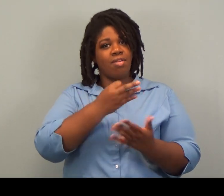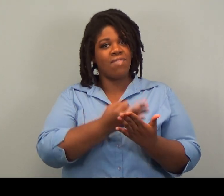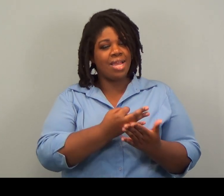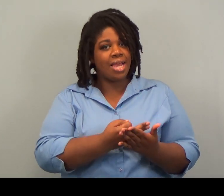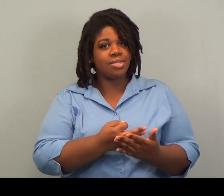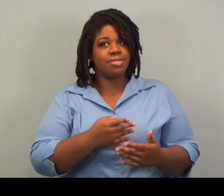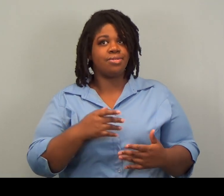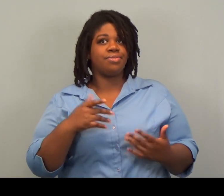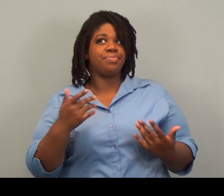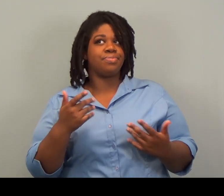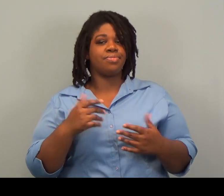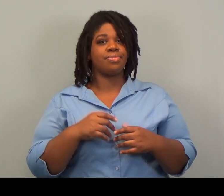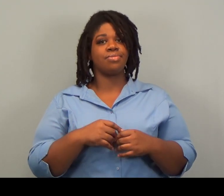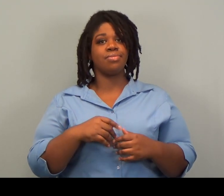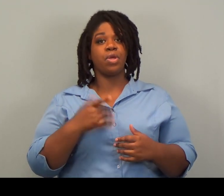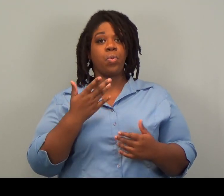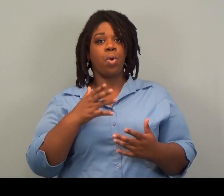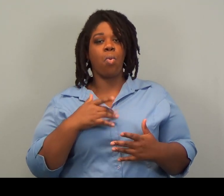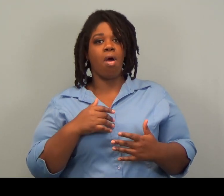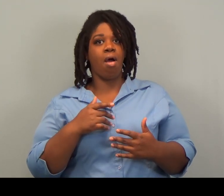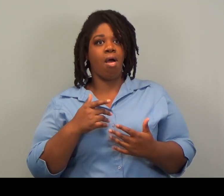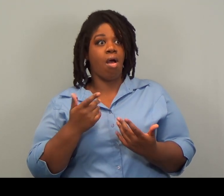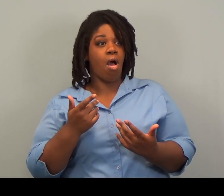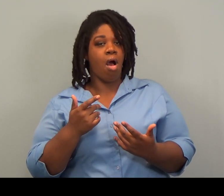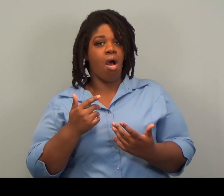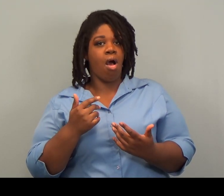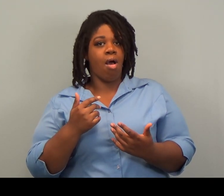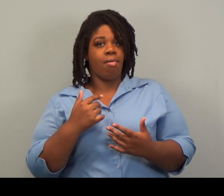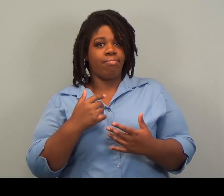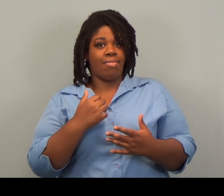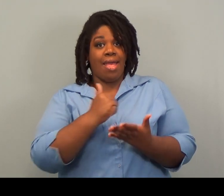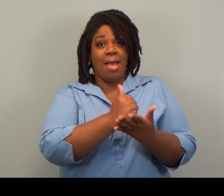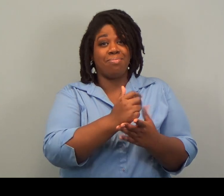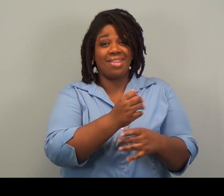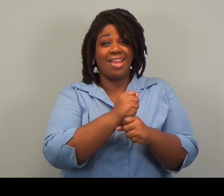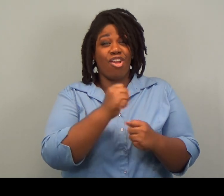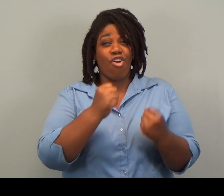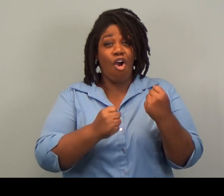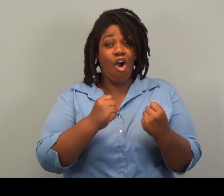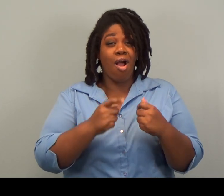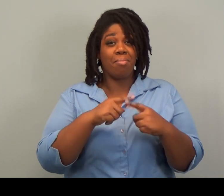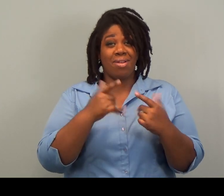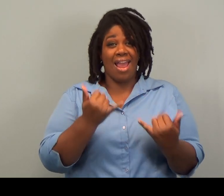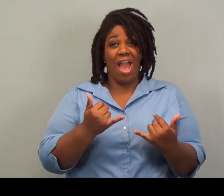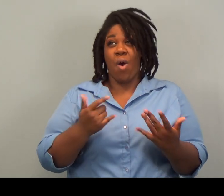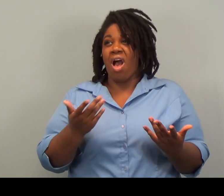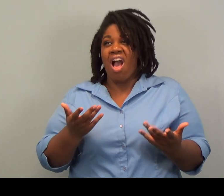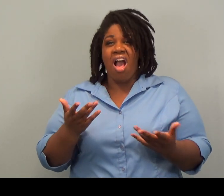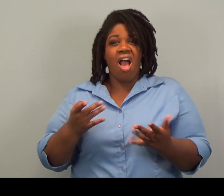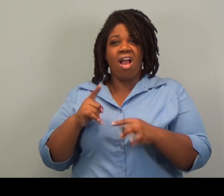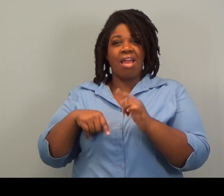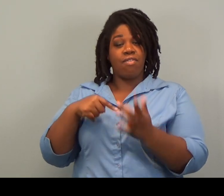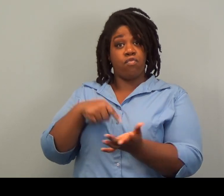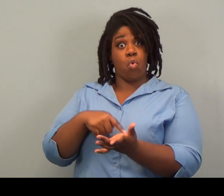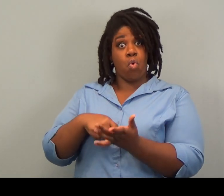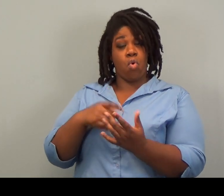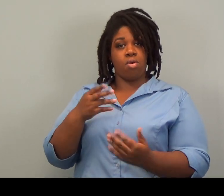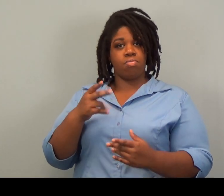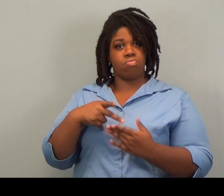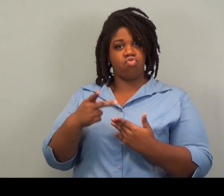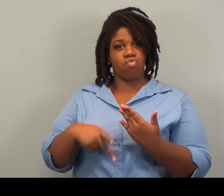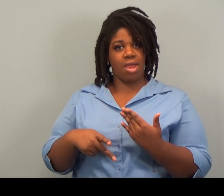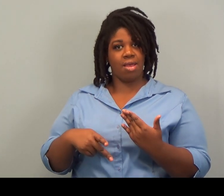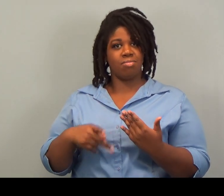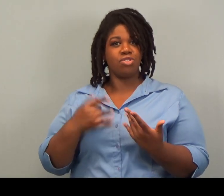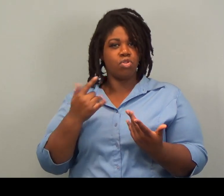a car is now somehow a financial burden rather than an asset for their families. So it's a long-term engagement program. The life of